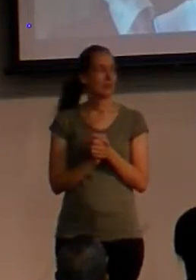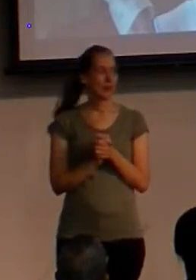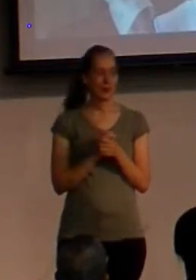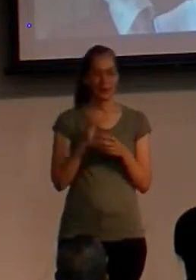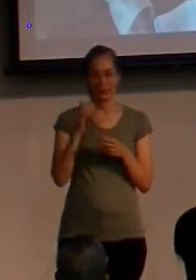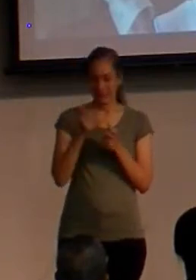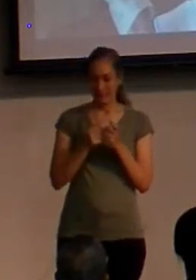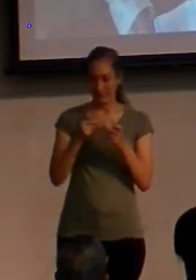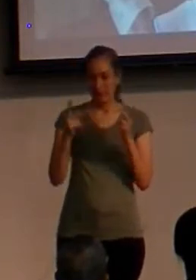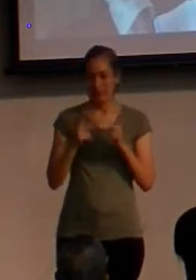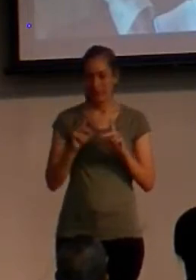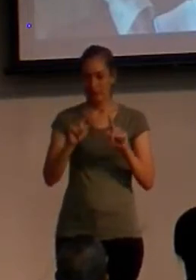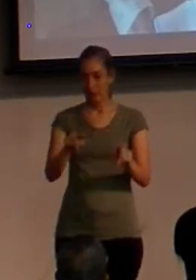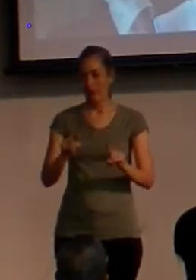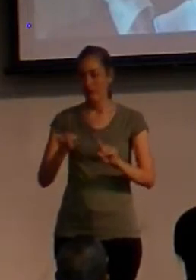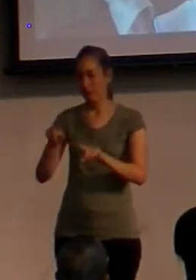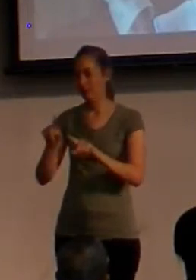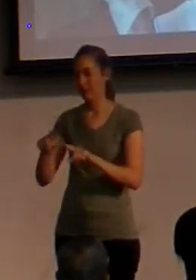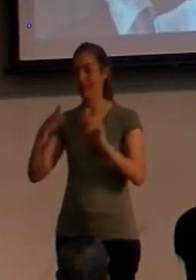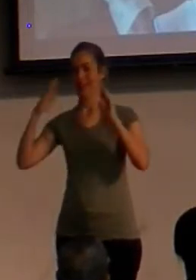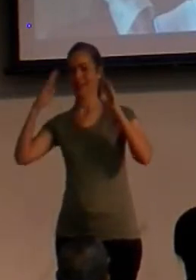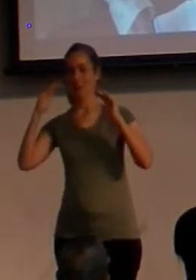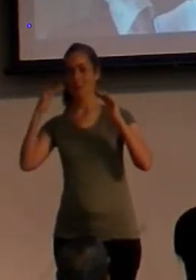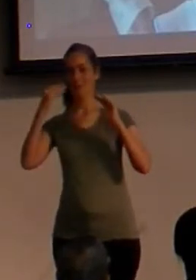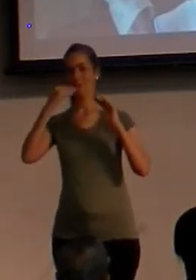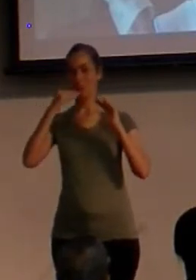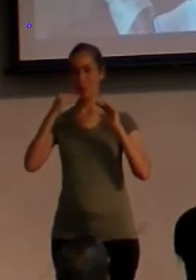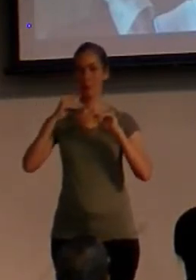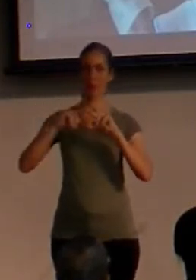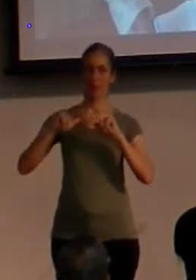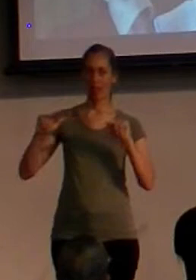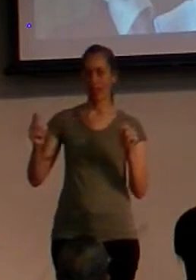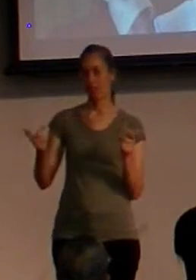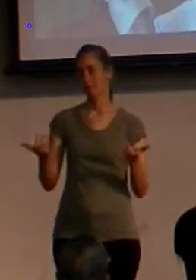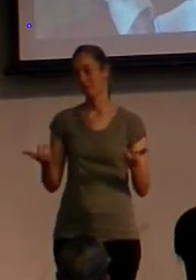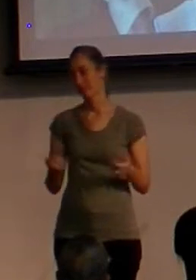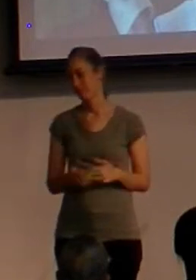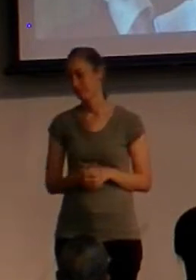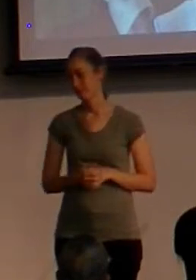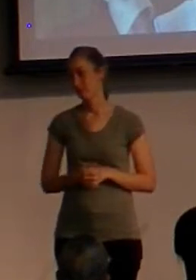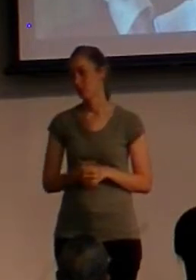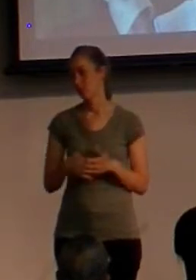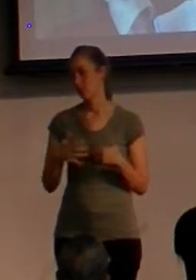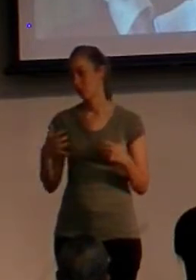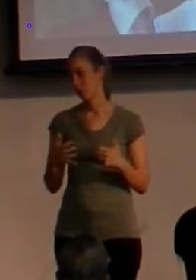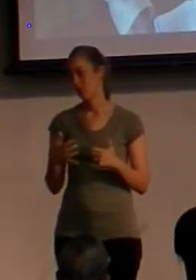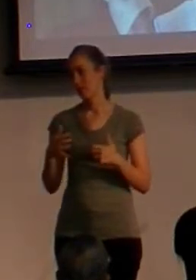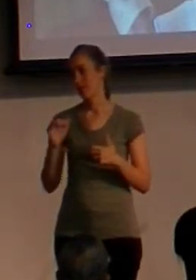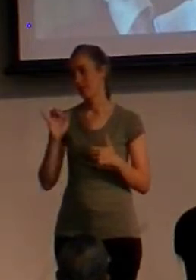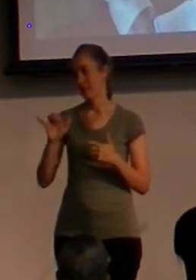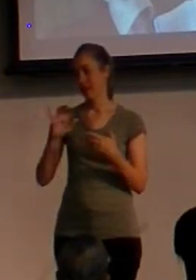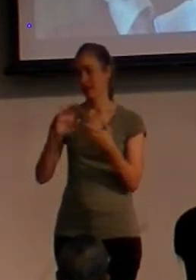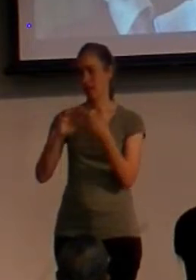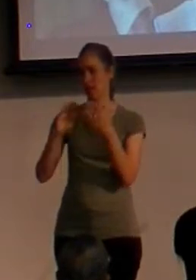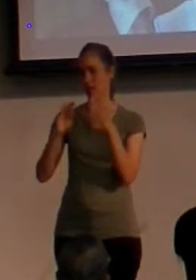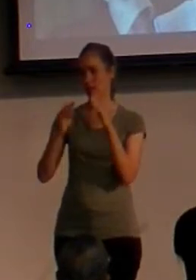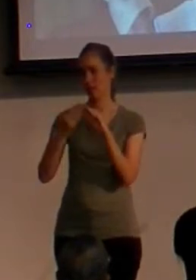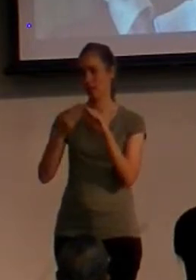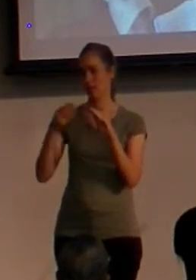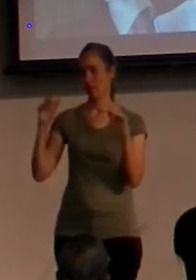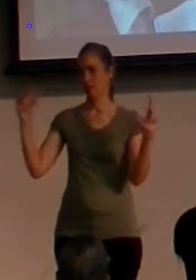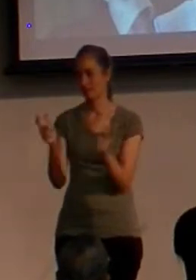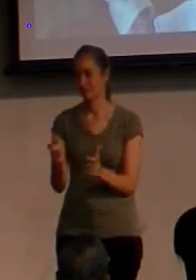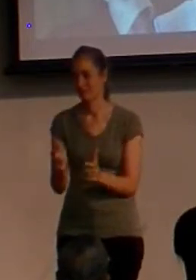places where I travel. And so that number went